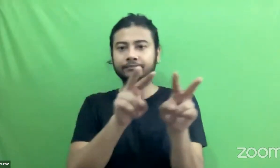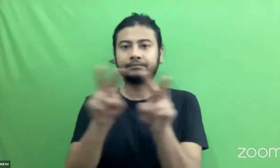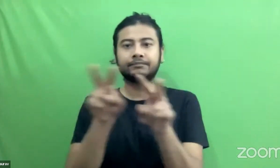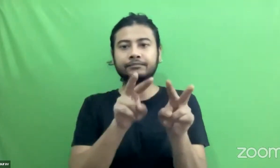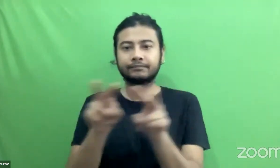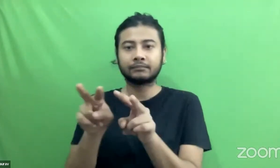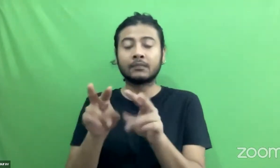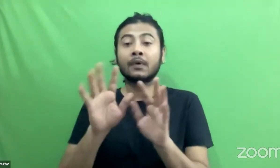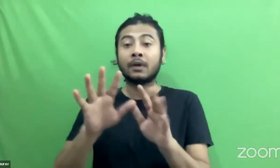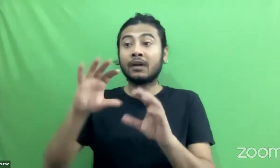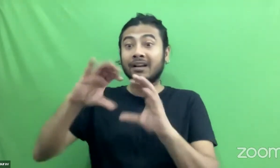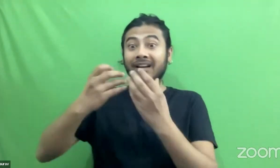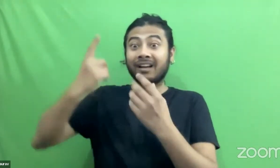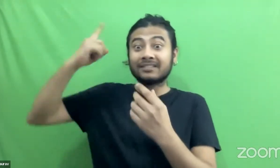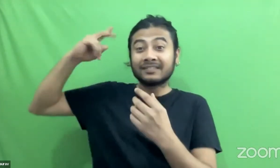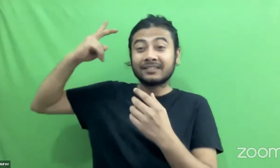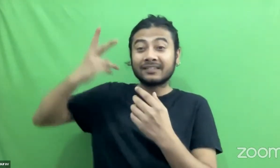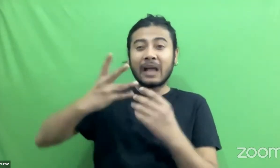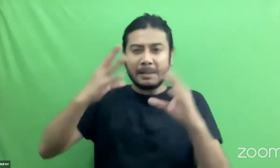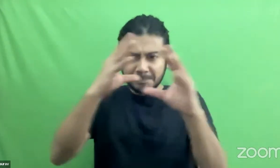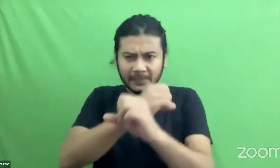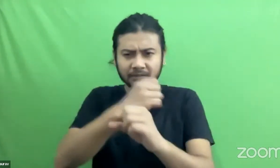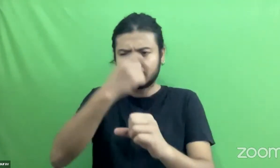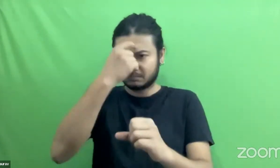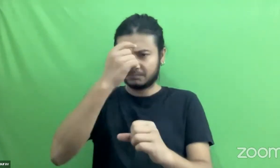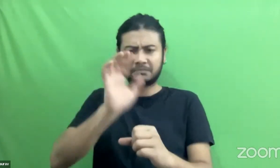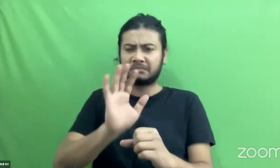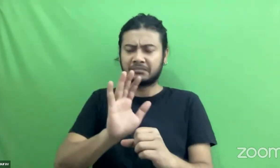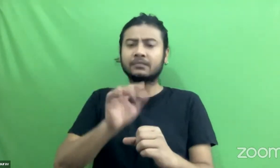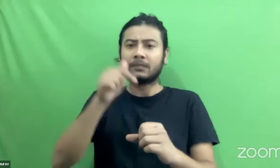session. So we can take questions.